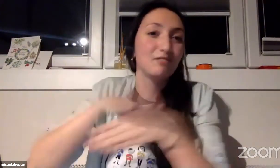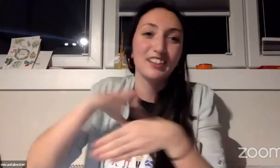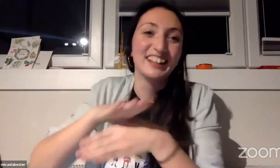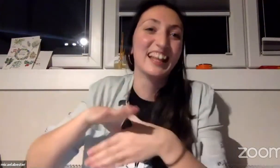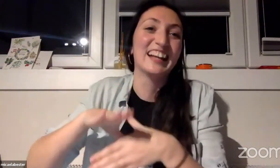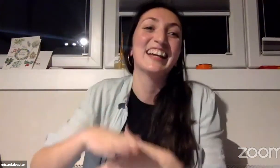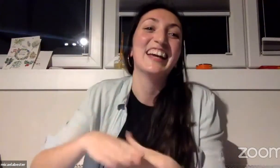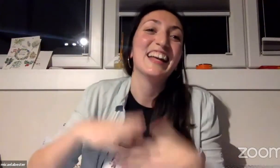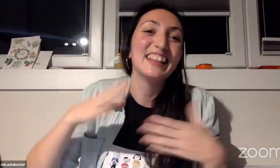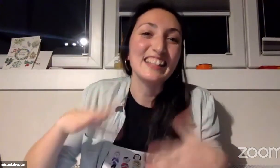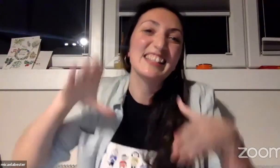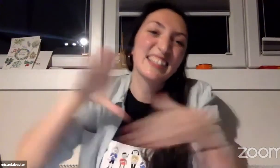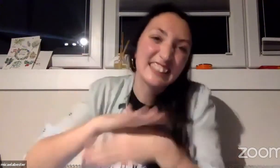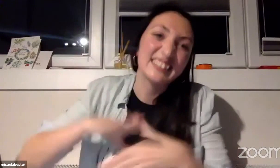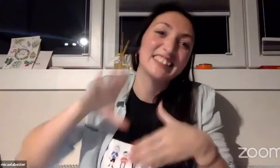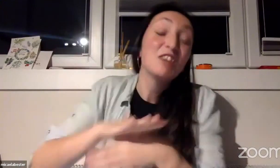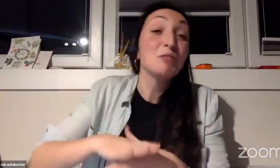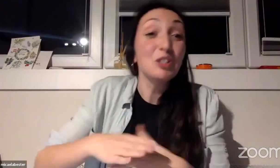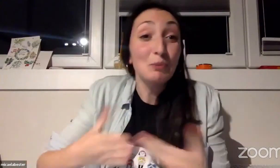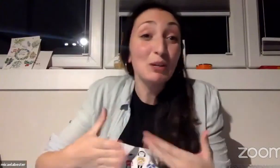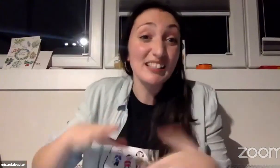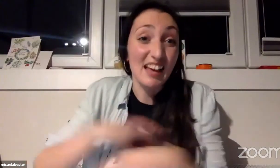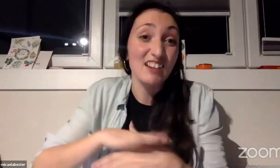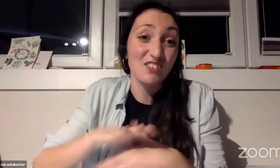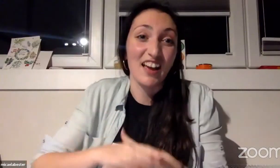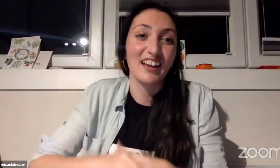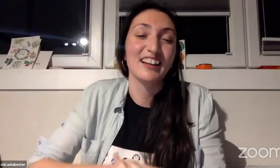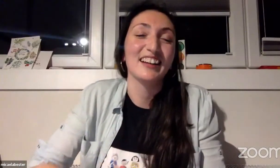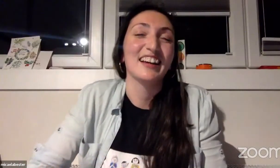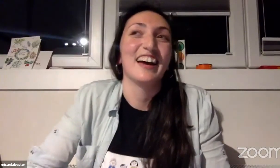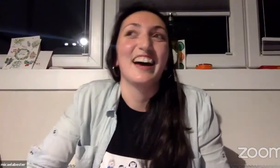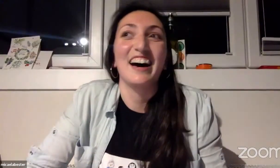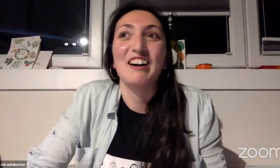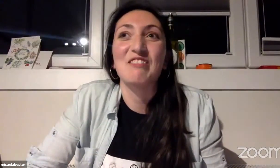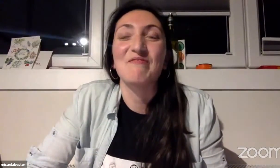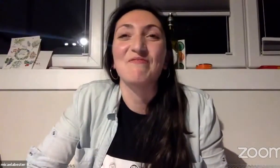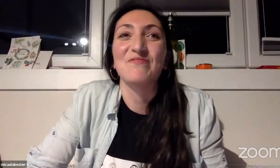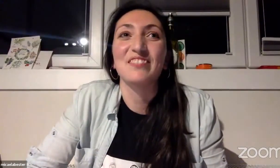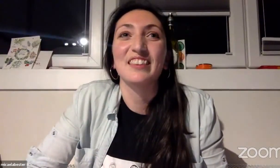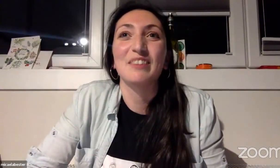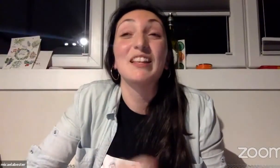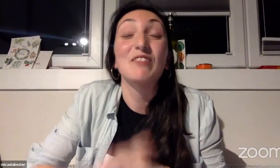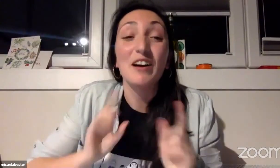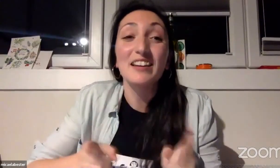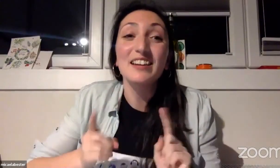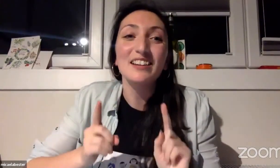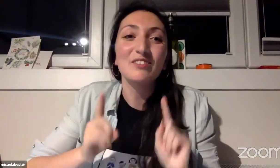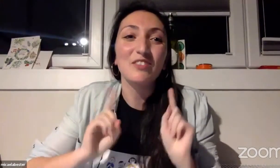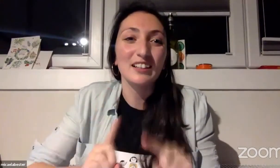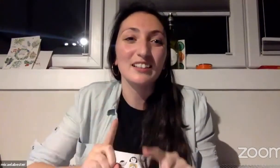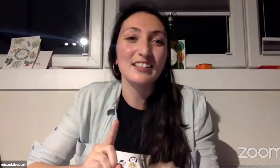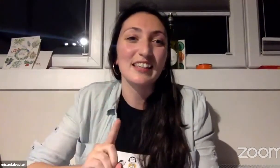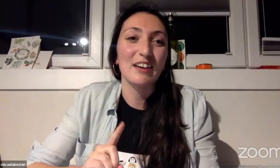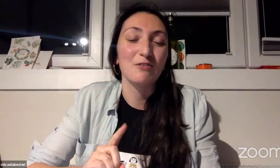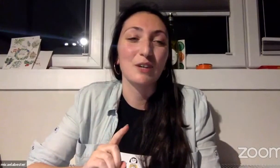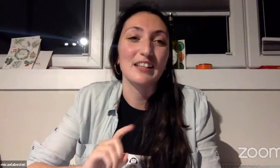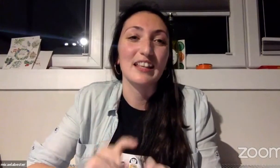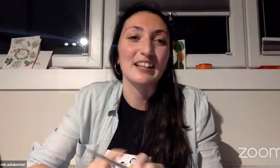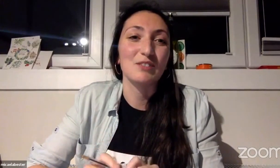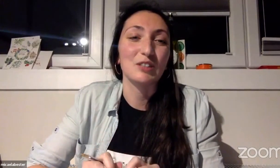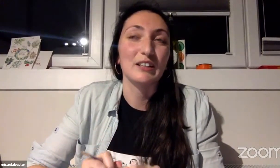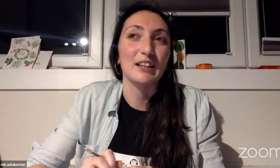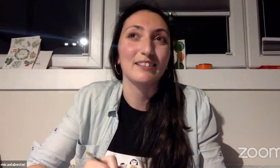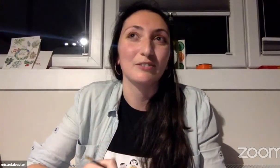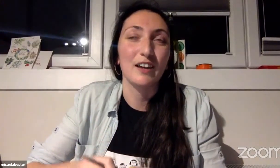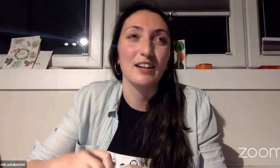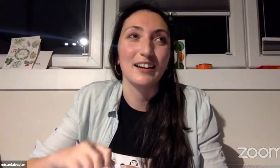off, like, fuck, like, this is like, which is pretty satisfying. But one set of words I